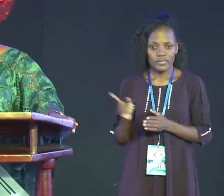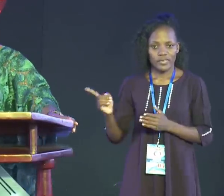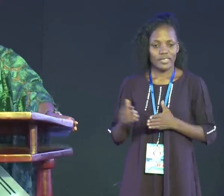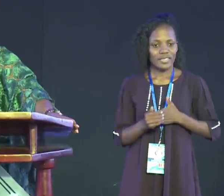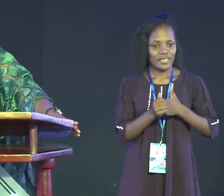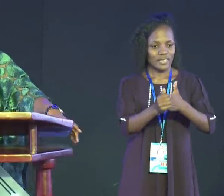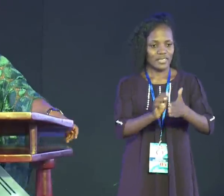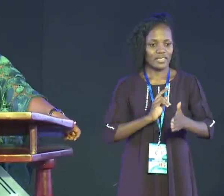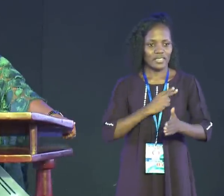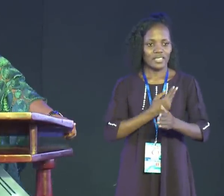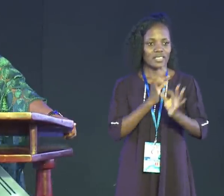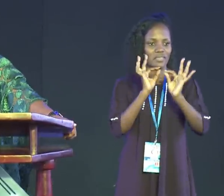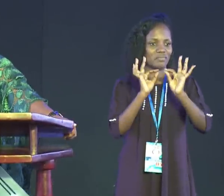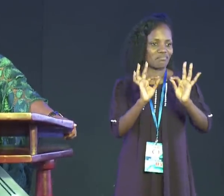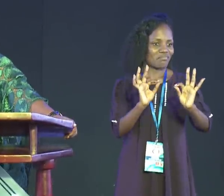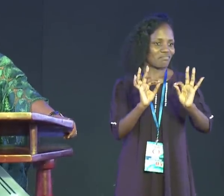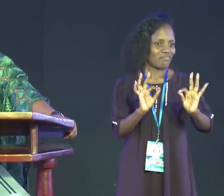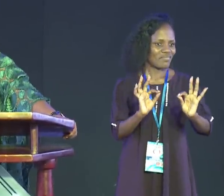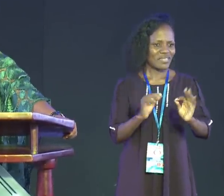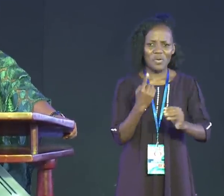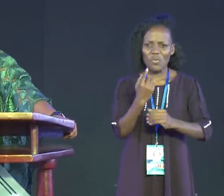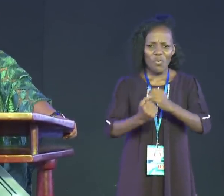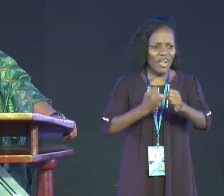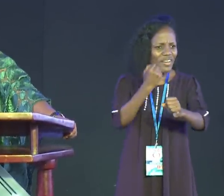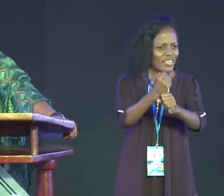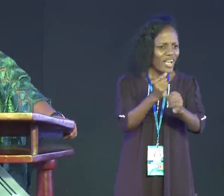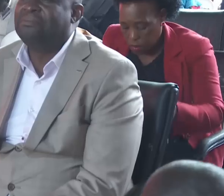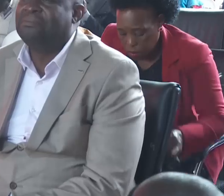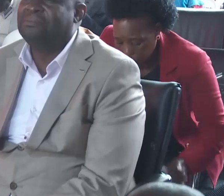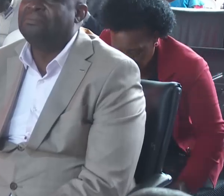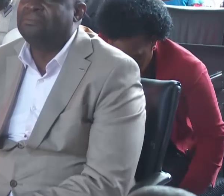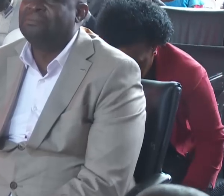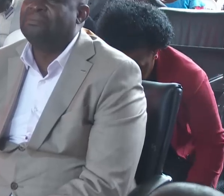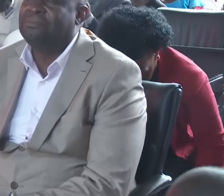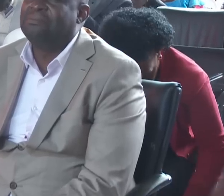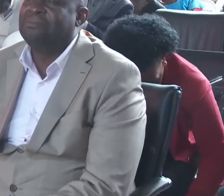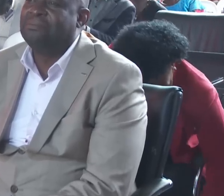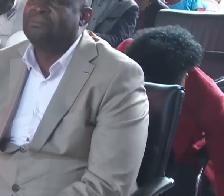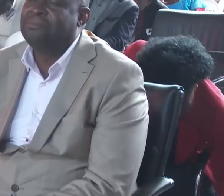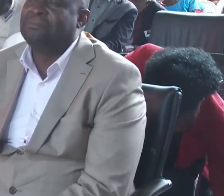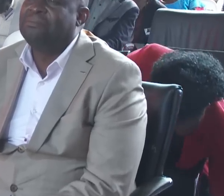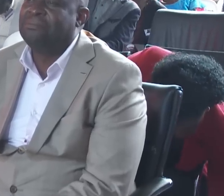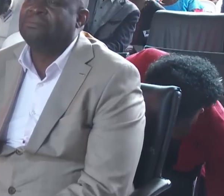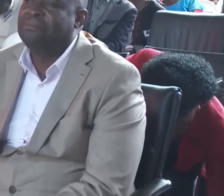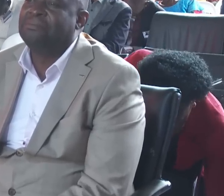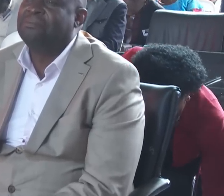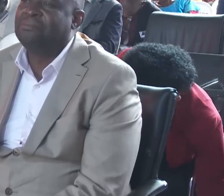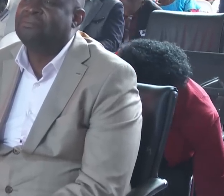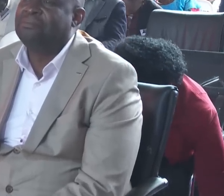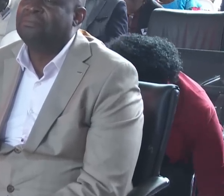Atukulembedde obulungi omwaka guno gumu n'emyezi mukaaga. Who has well led us for 1.5 years.